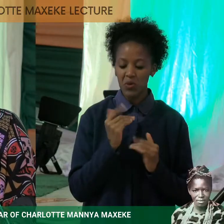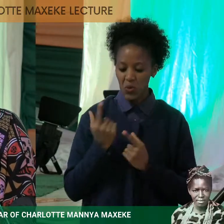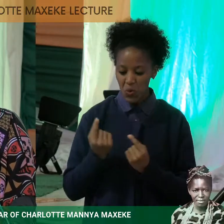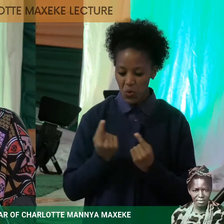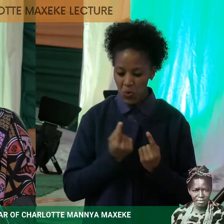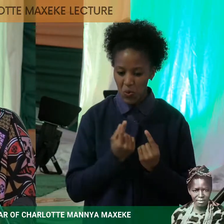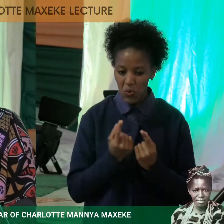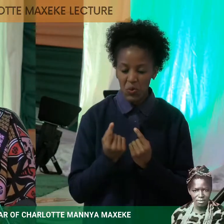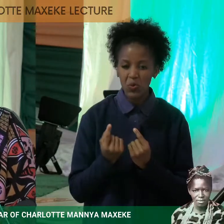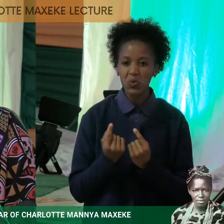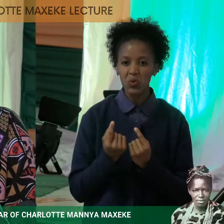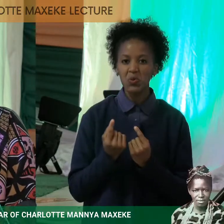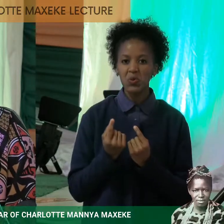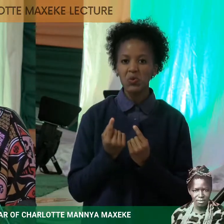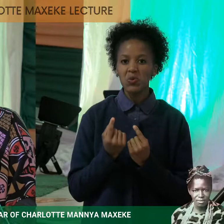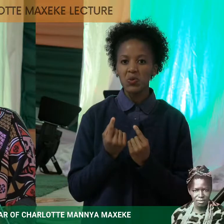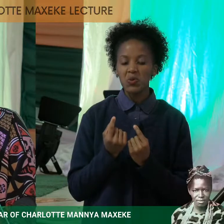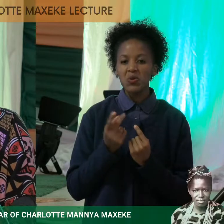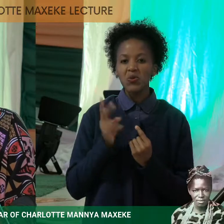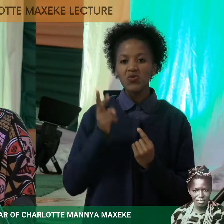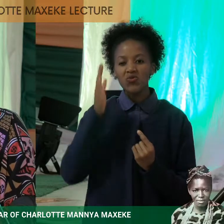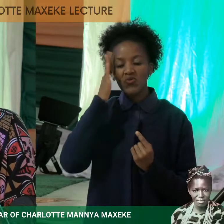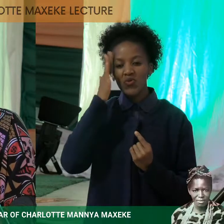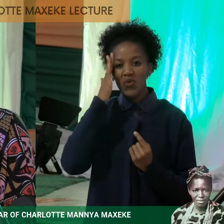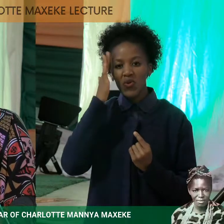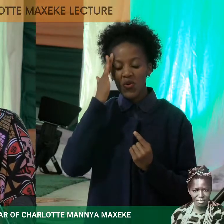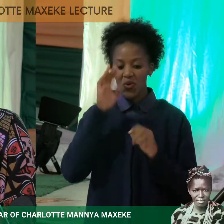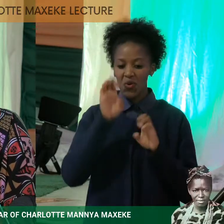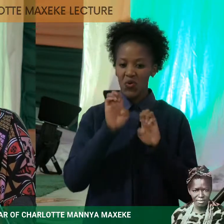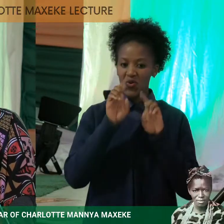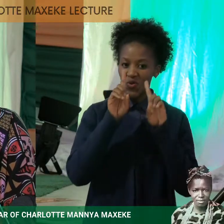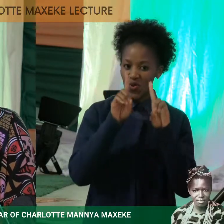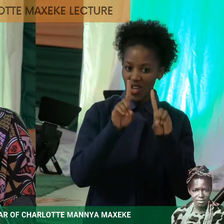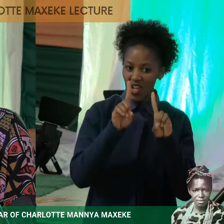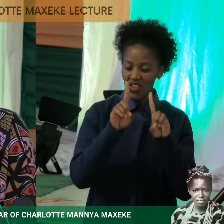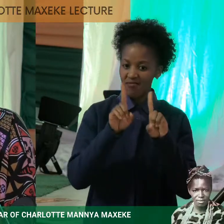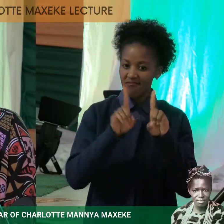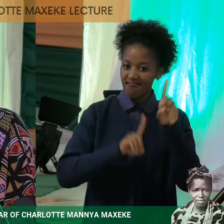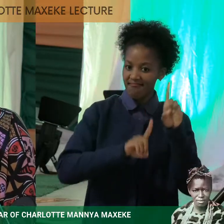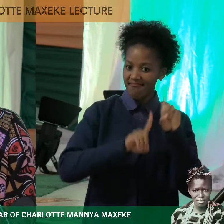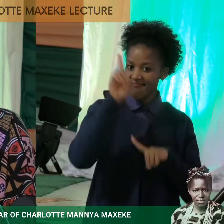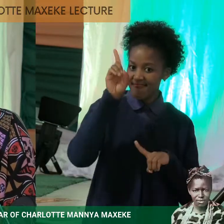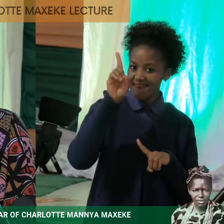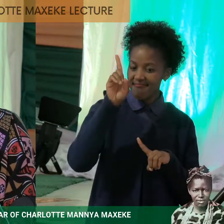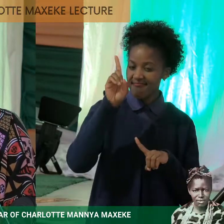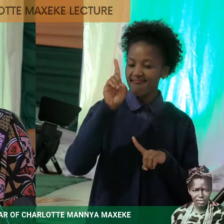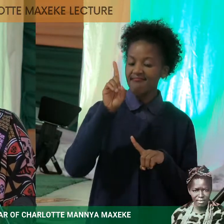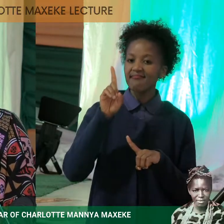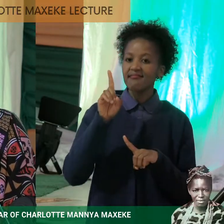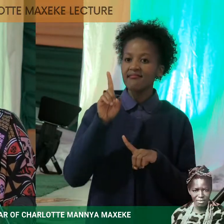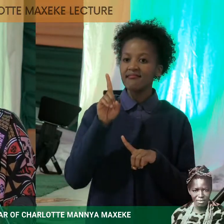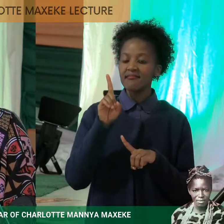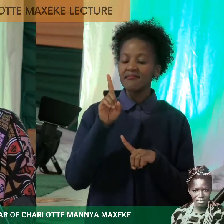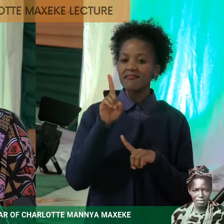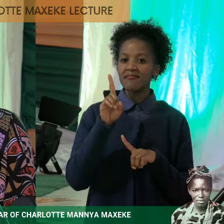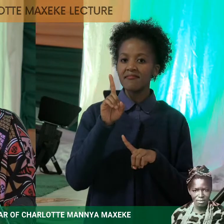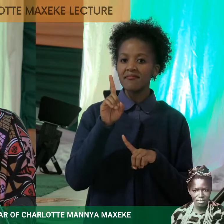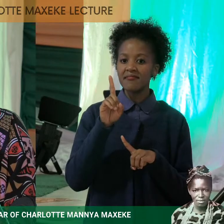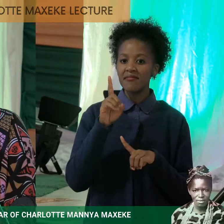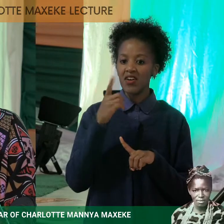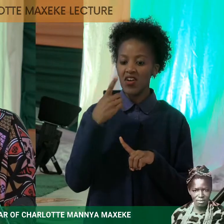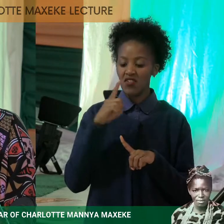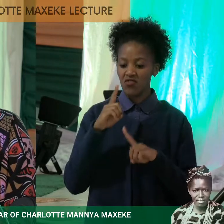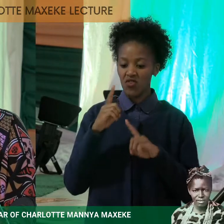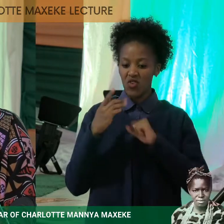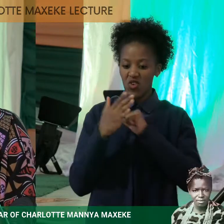people, she knew that for education to foster and make a meaningful impact in her country